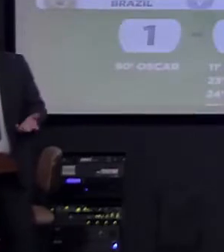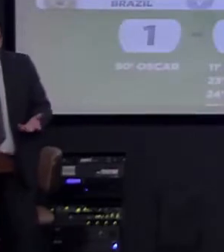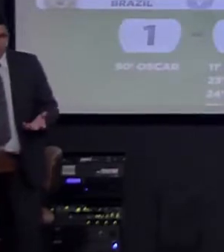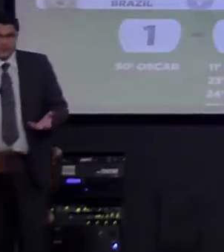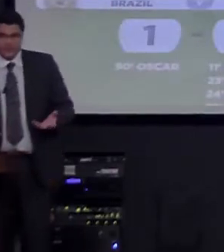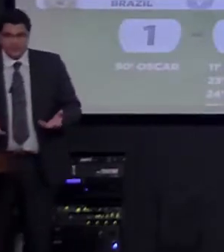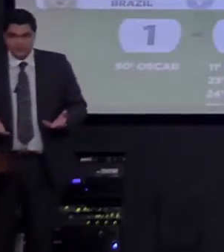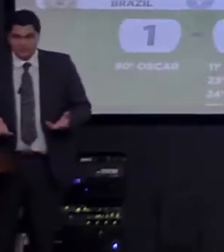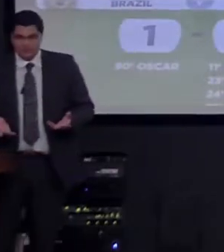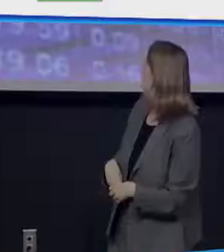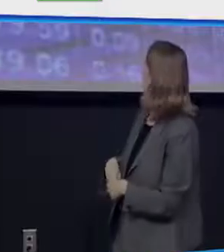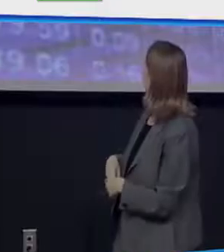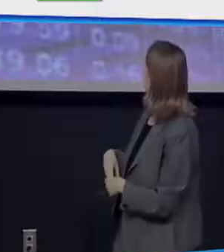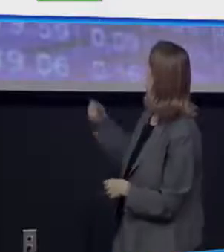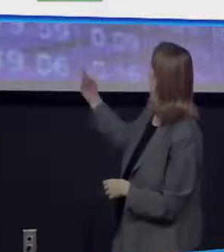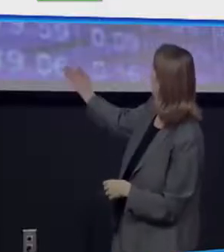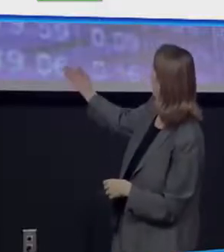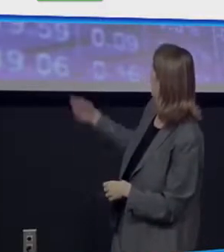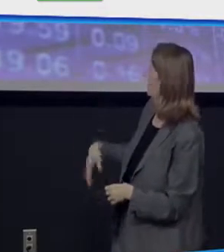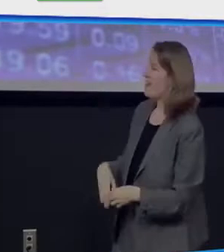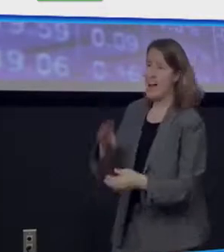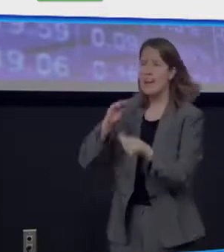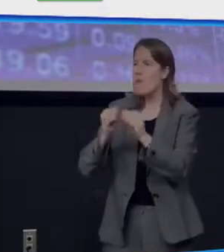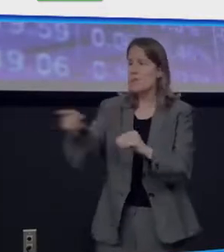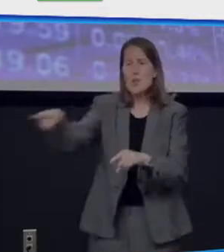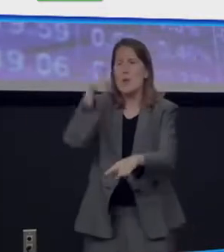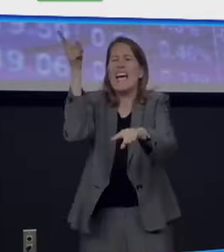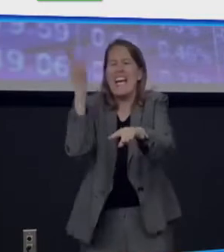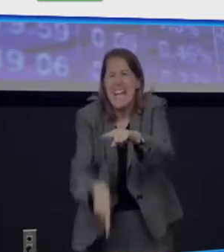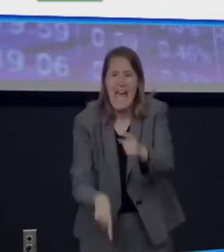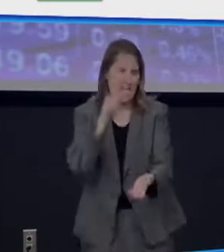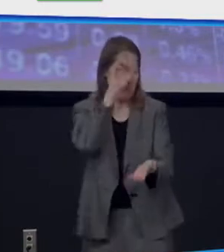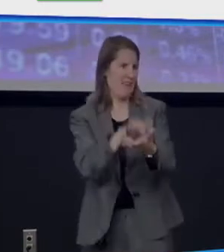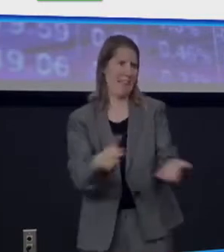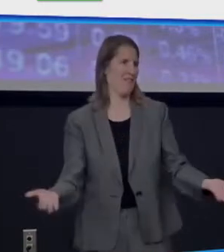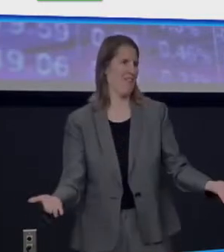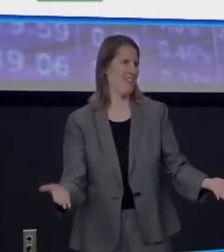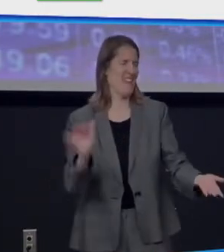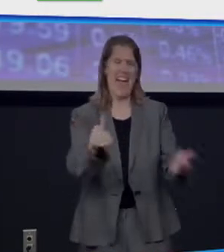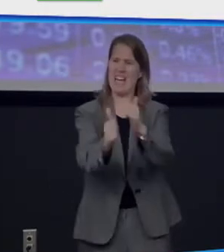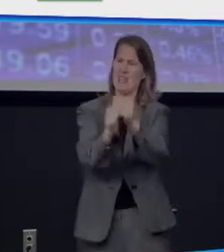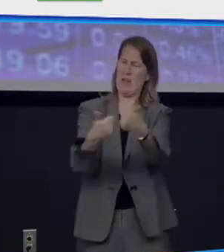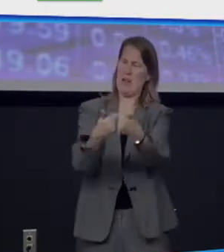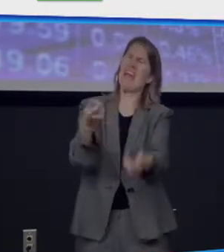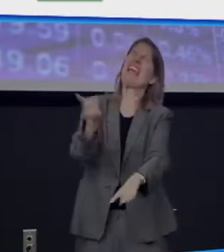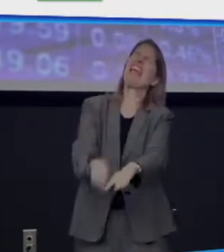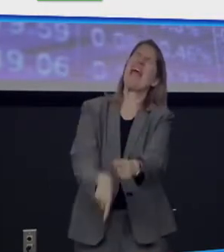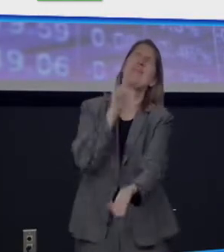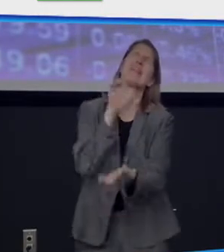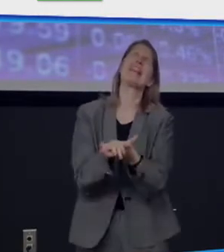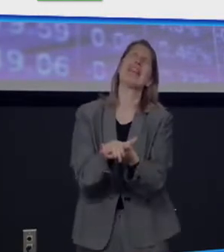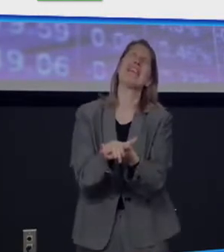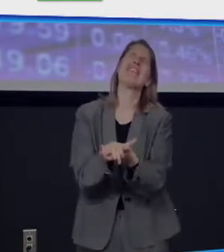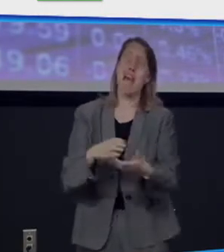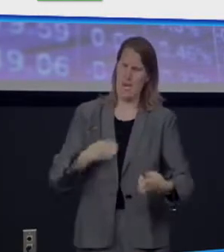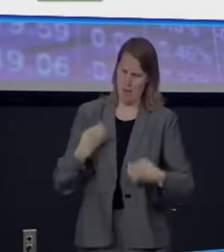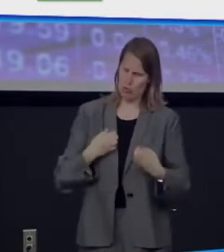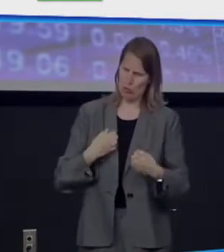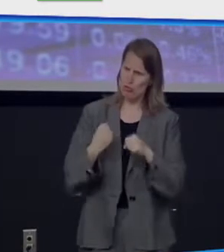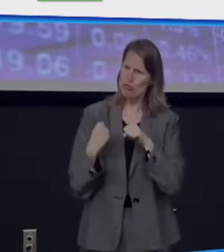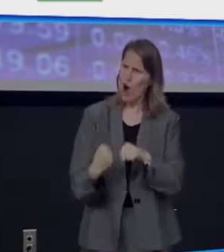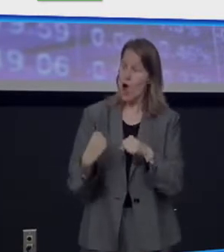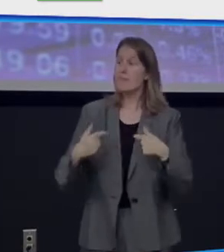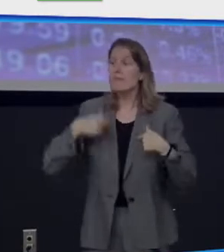that are just unbelievable. For example, unbelievable sports results. And they come with great emotional attachments. For me